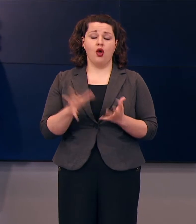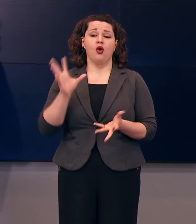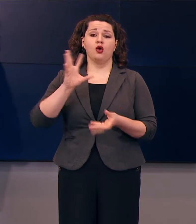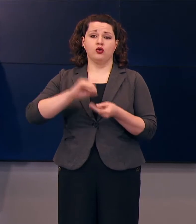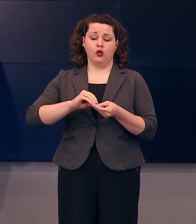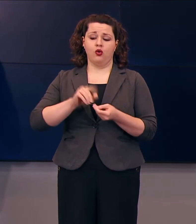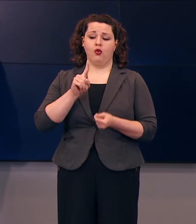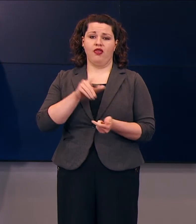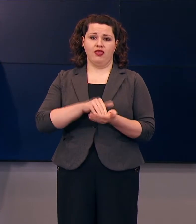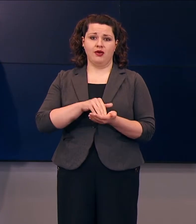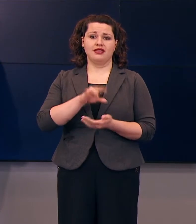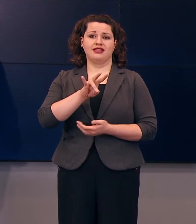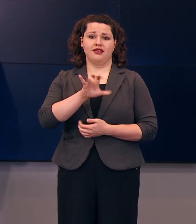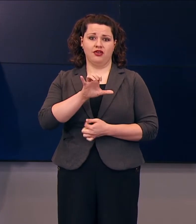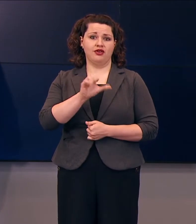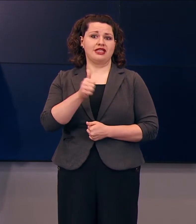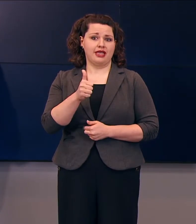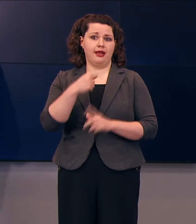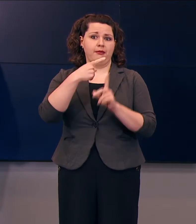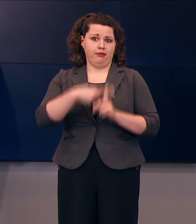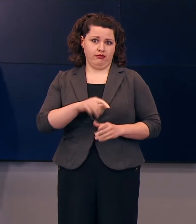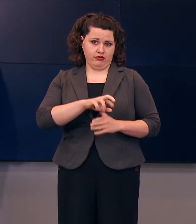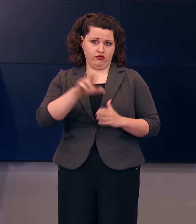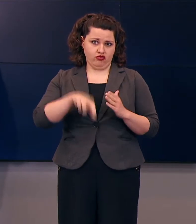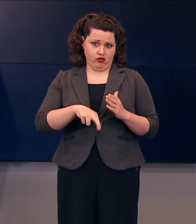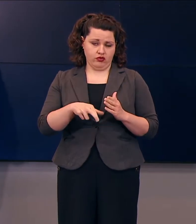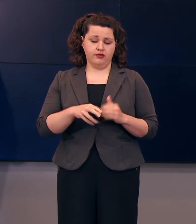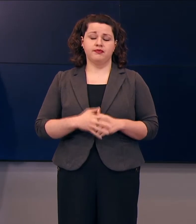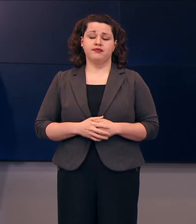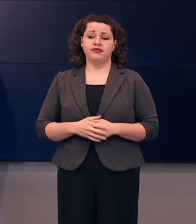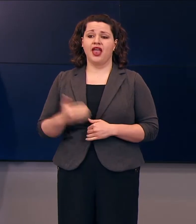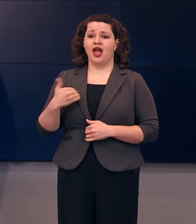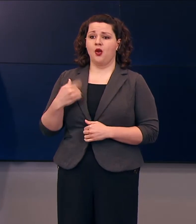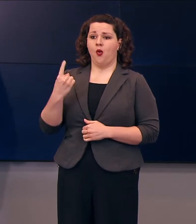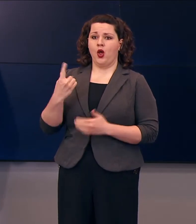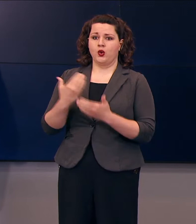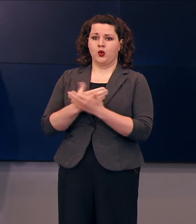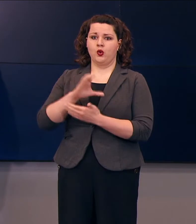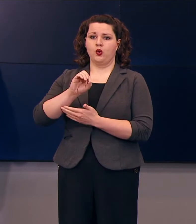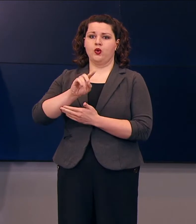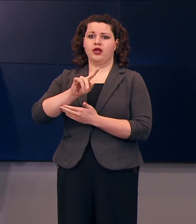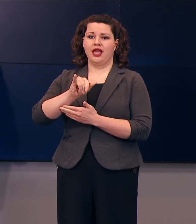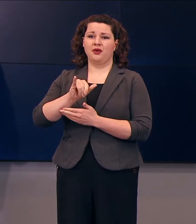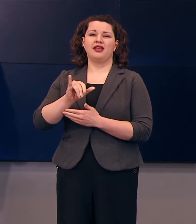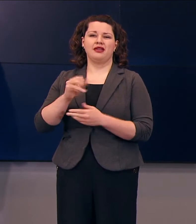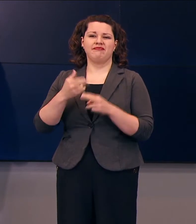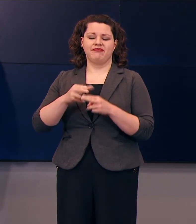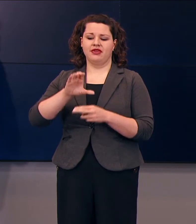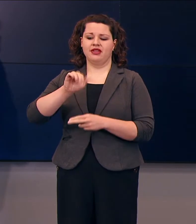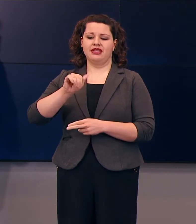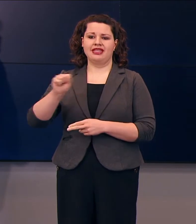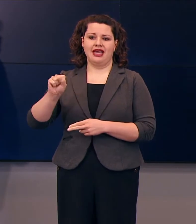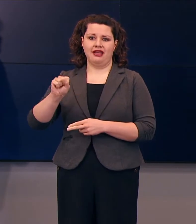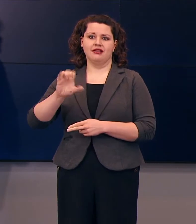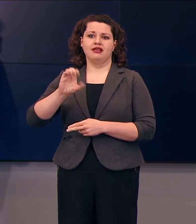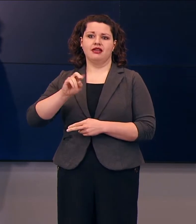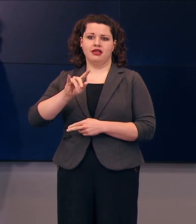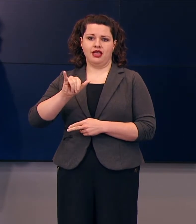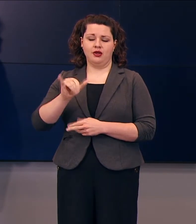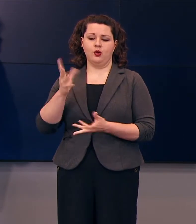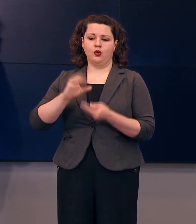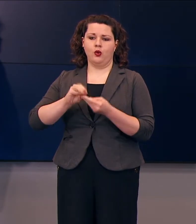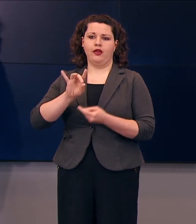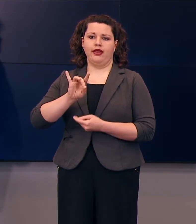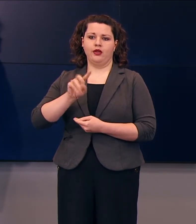total of 1,710 positive cases. We had one new county, Cass County, for a total of 82